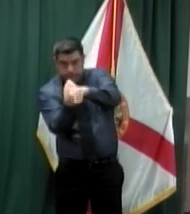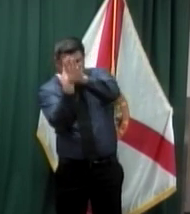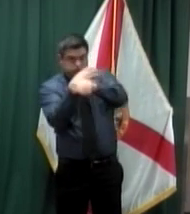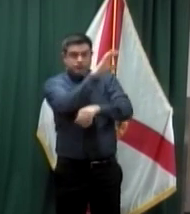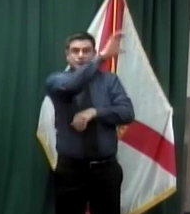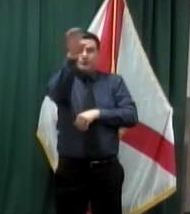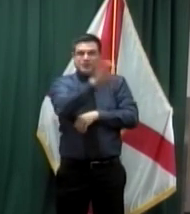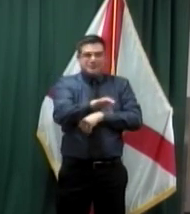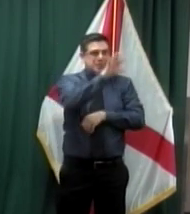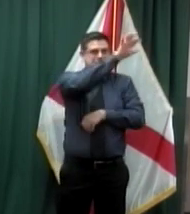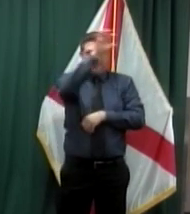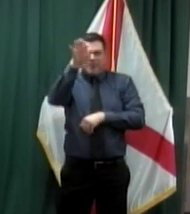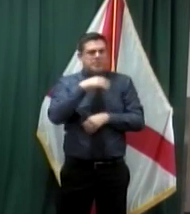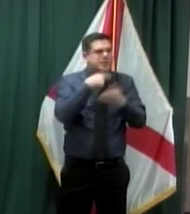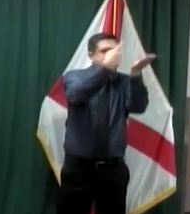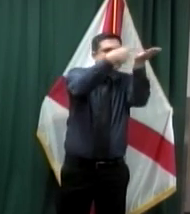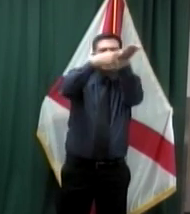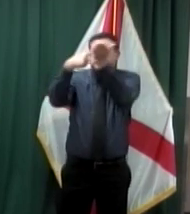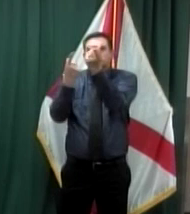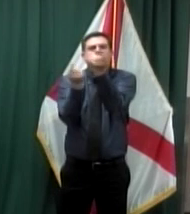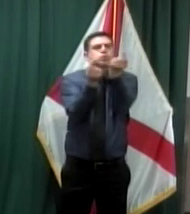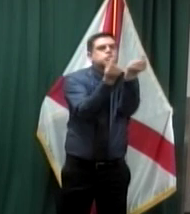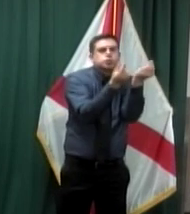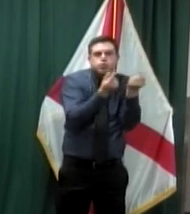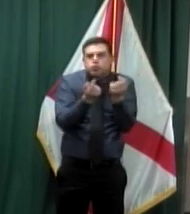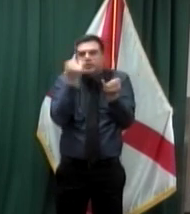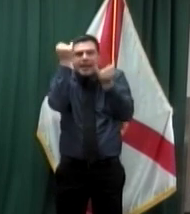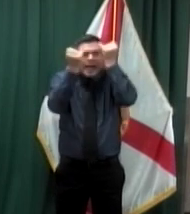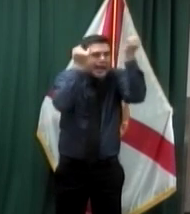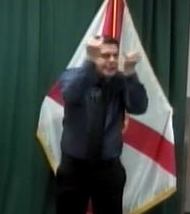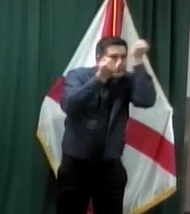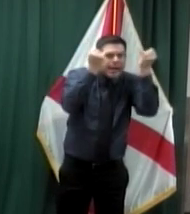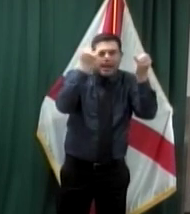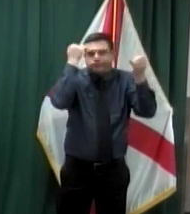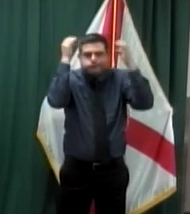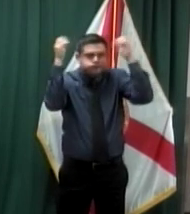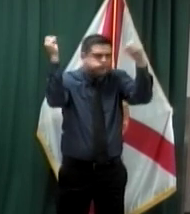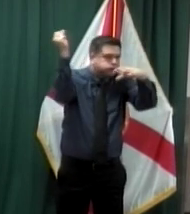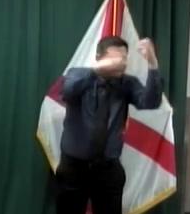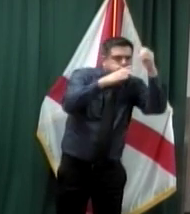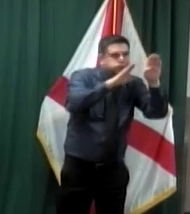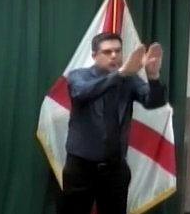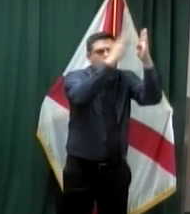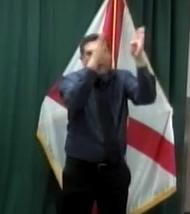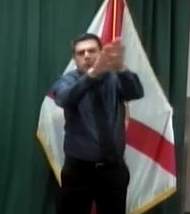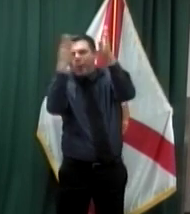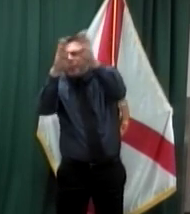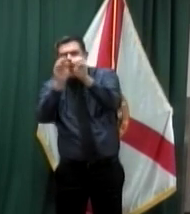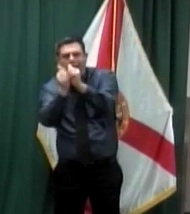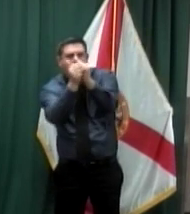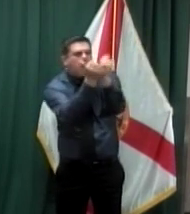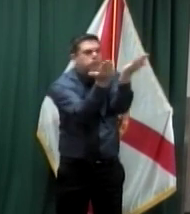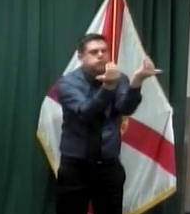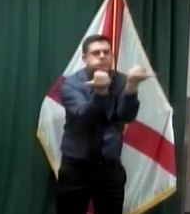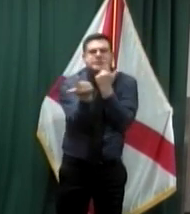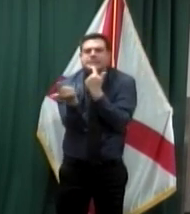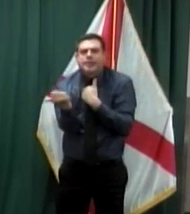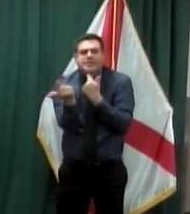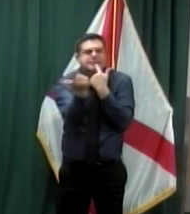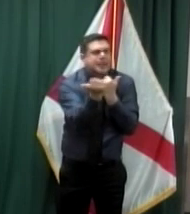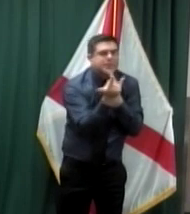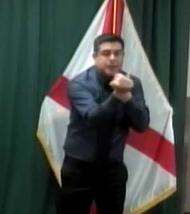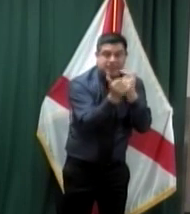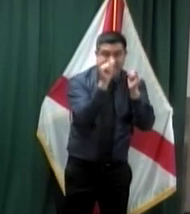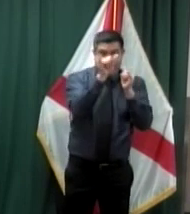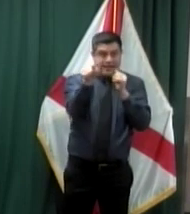for the reopening of faith organizations, some safe procedures, best practices from across the state of Florida and the nation. We